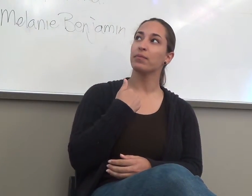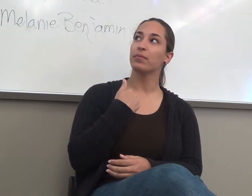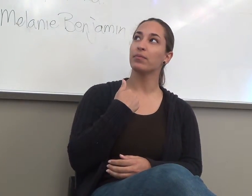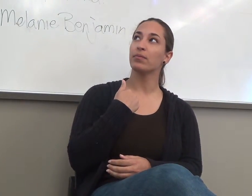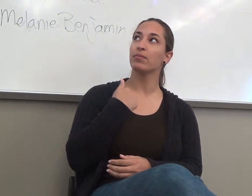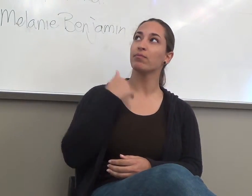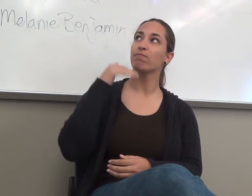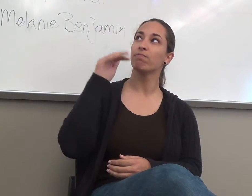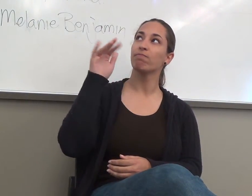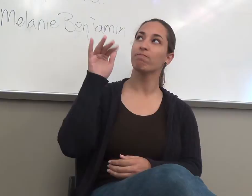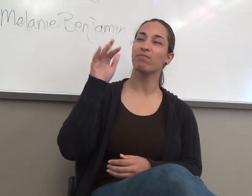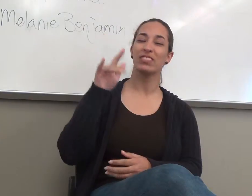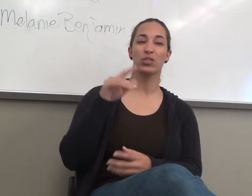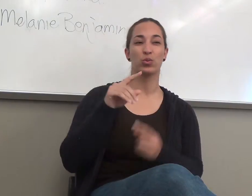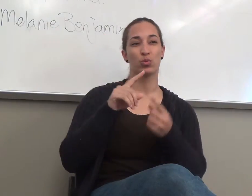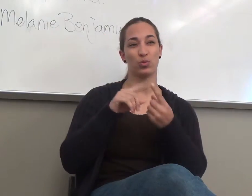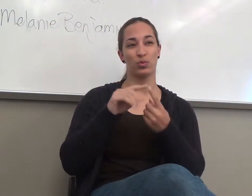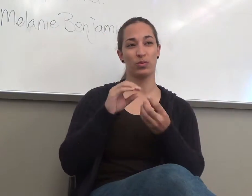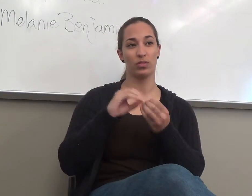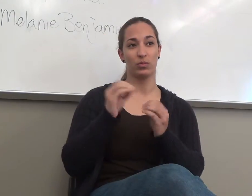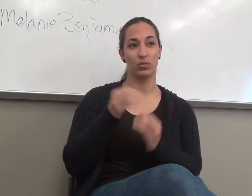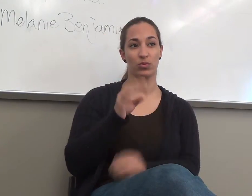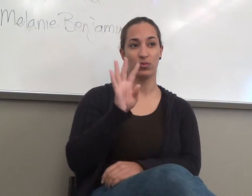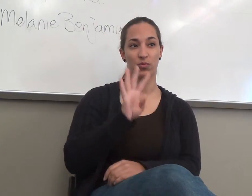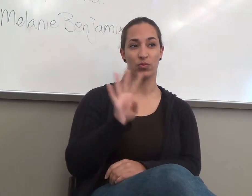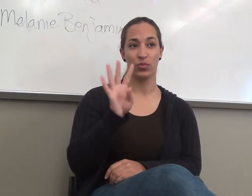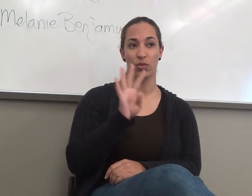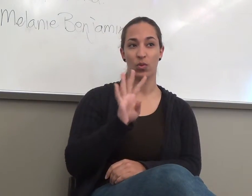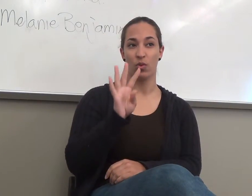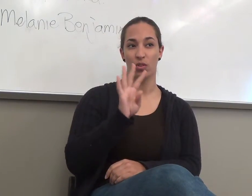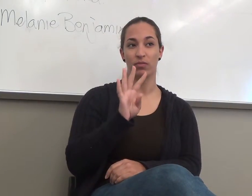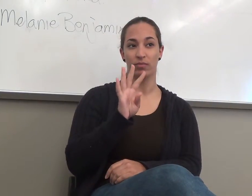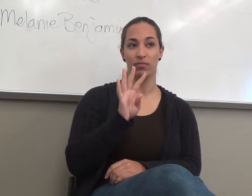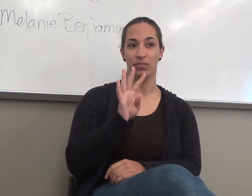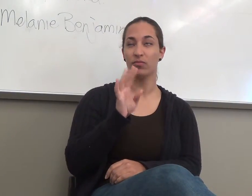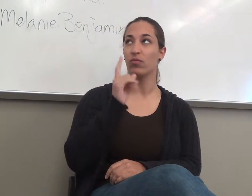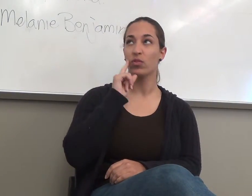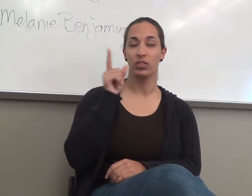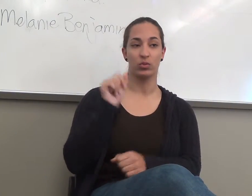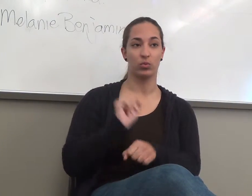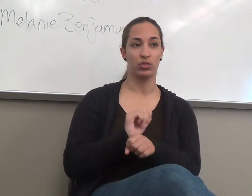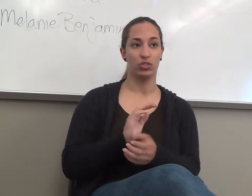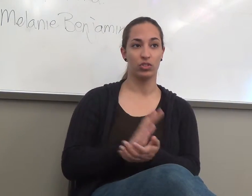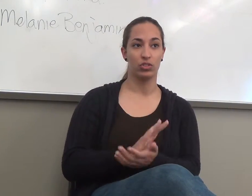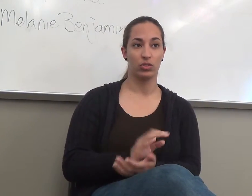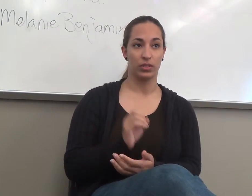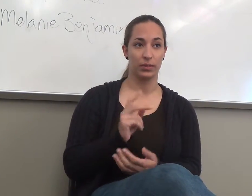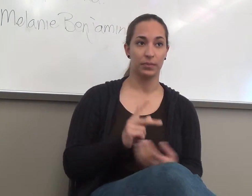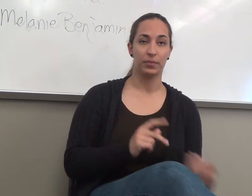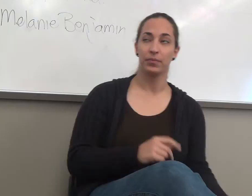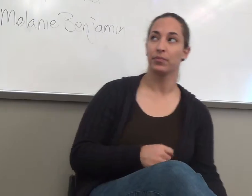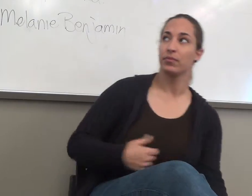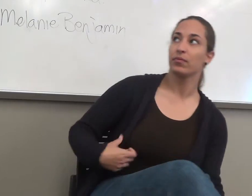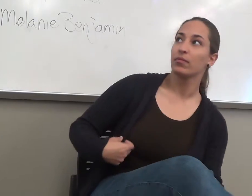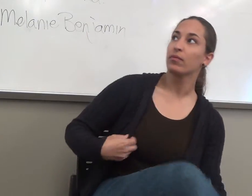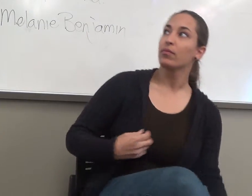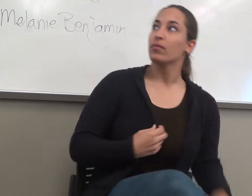down to, at least down to number 4 on this worksheet, okay? So what we're looking at